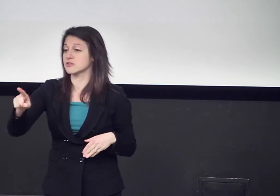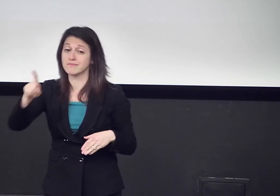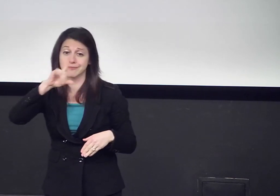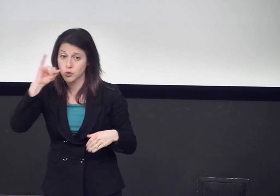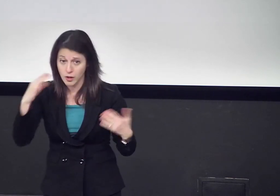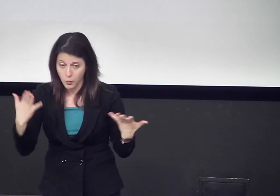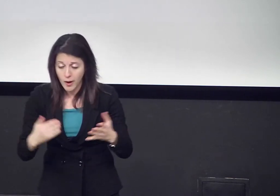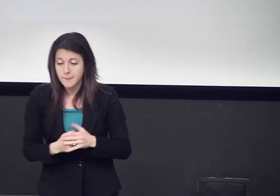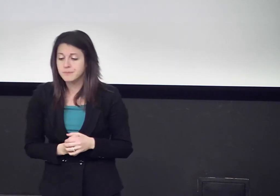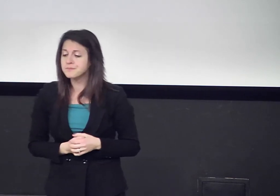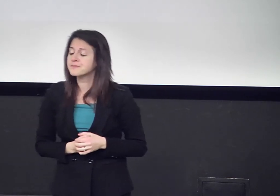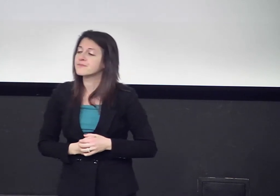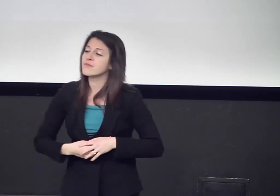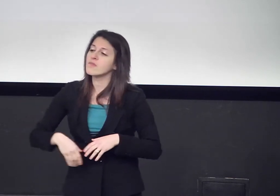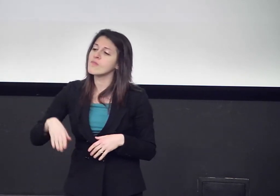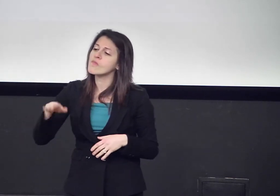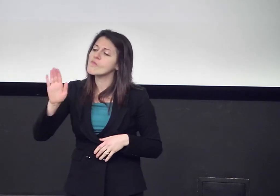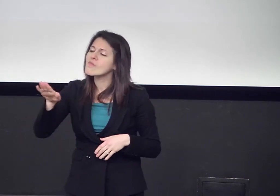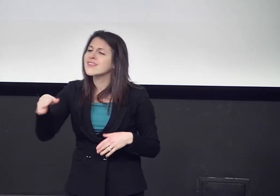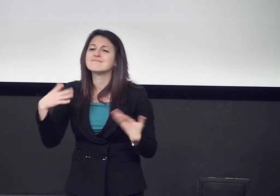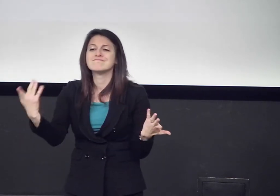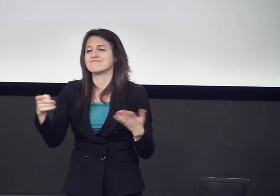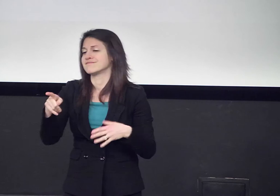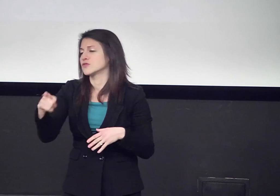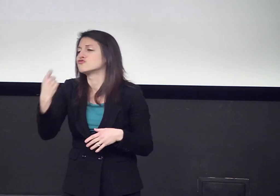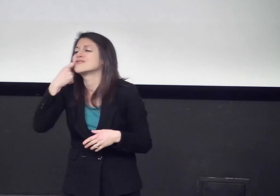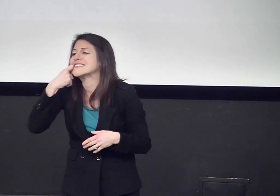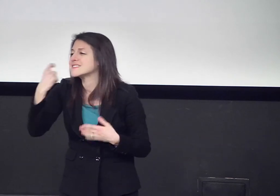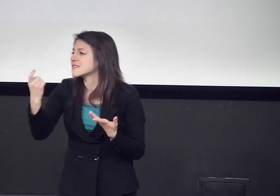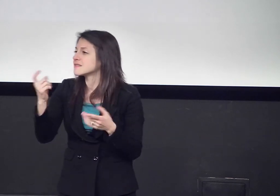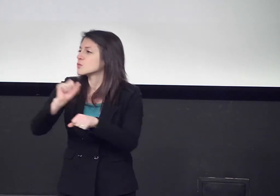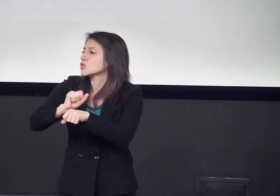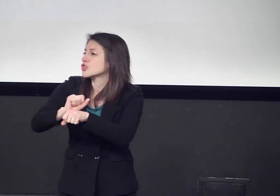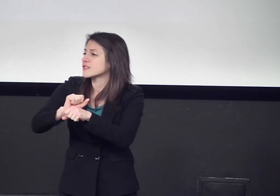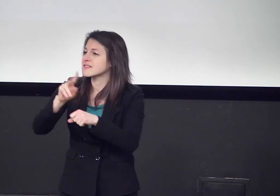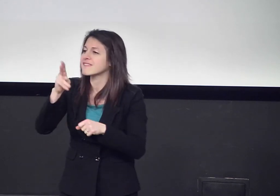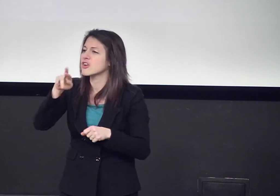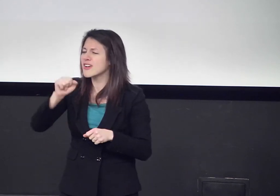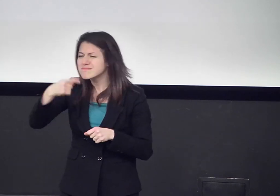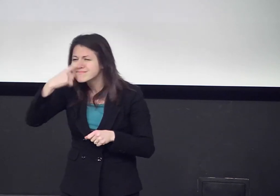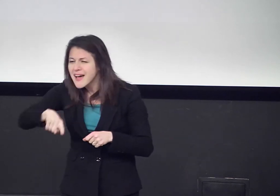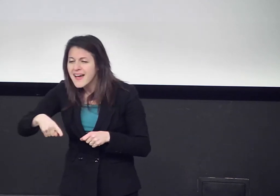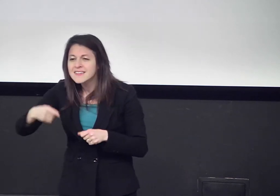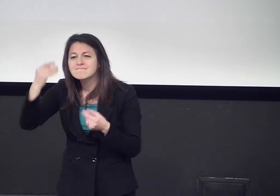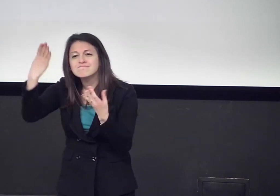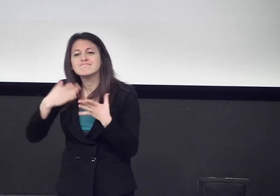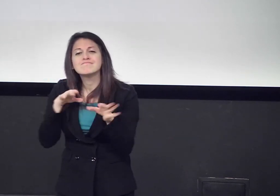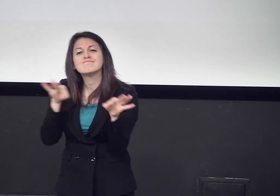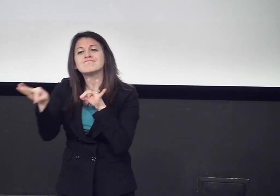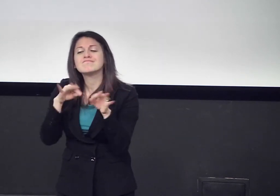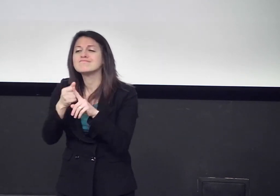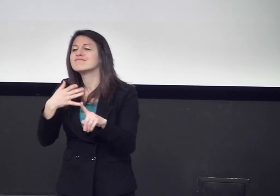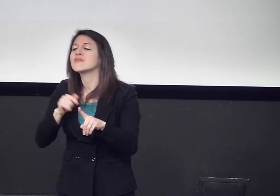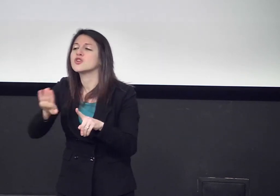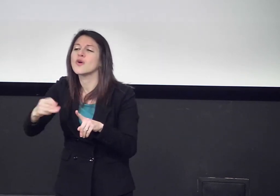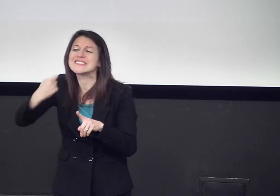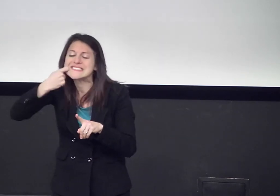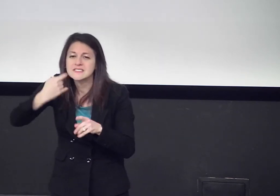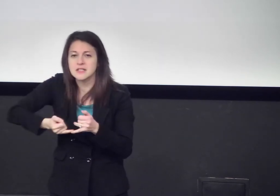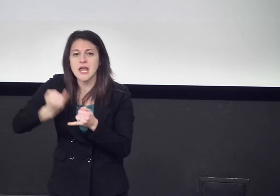general question, and basically I started the interview by saying, okay, so recently with your work in VRS, can you tell me what